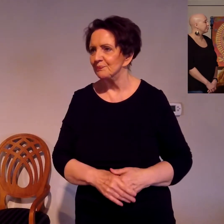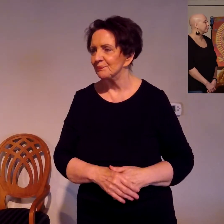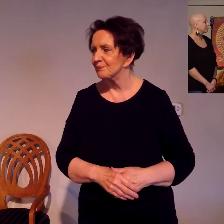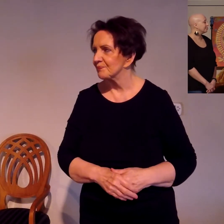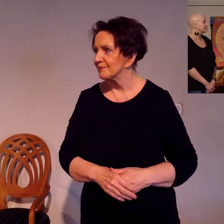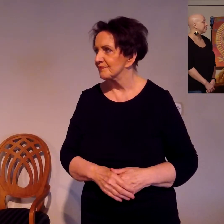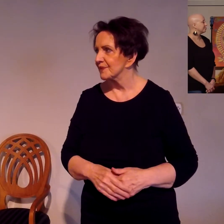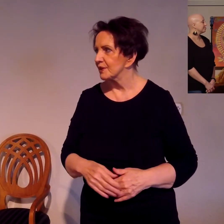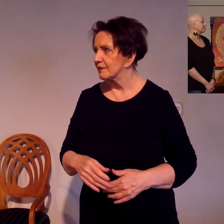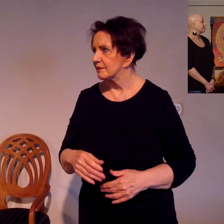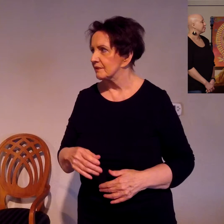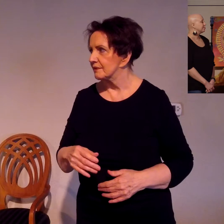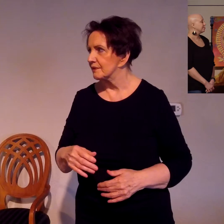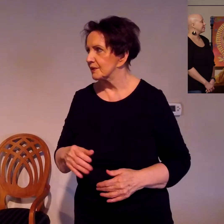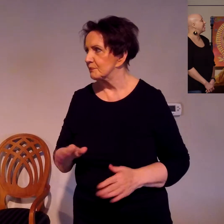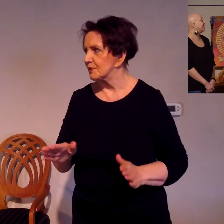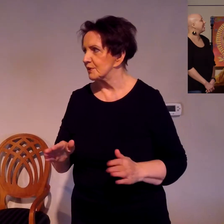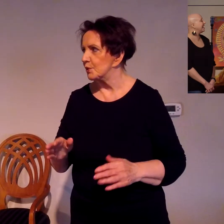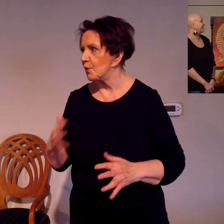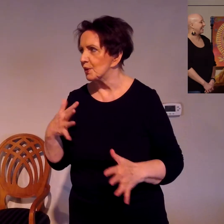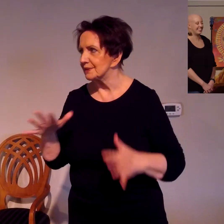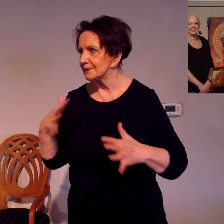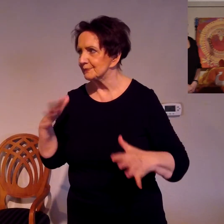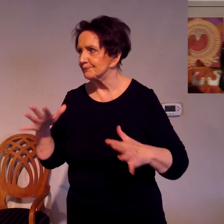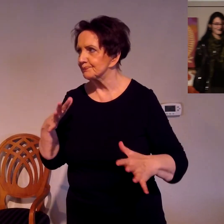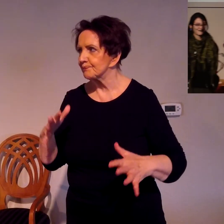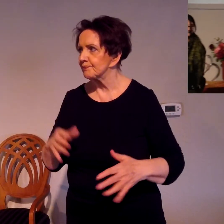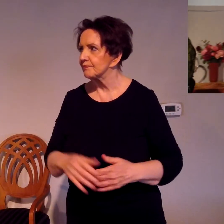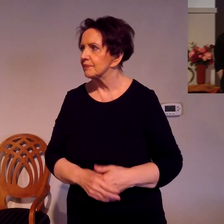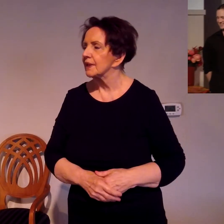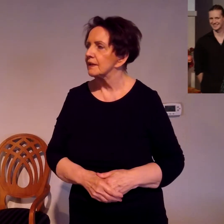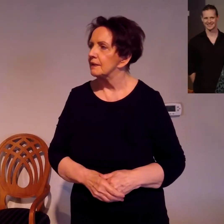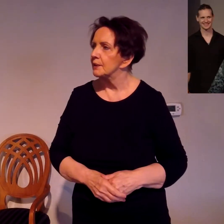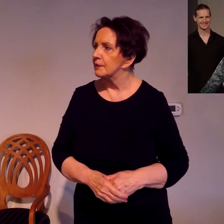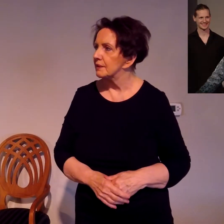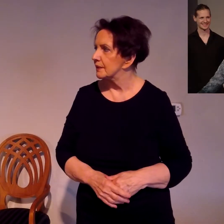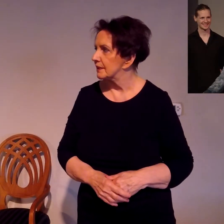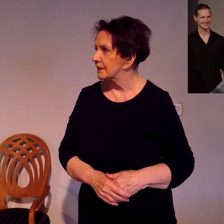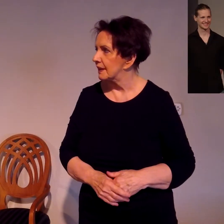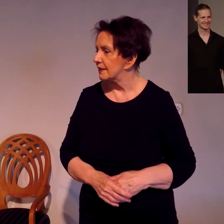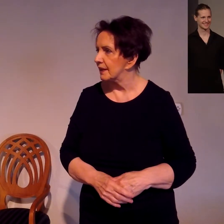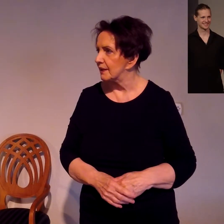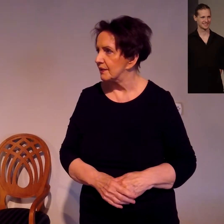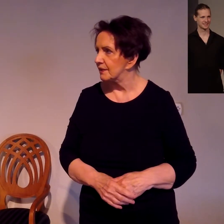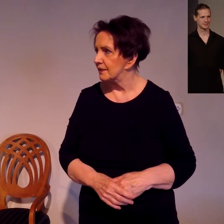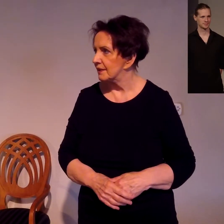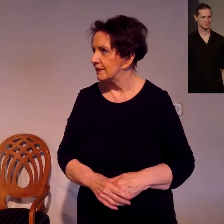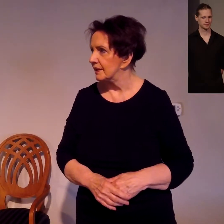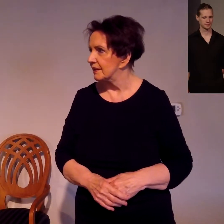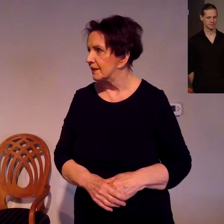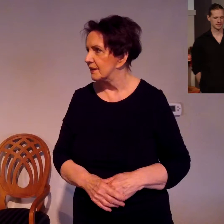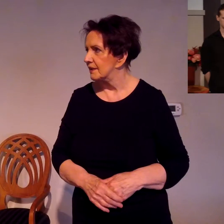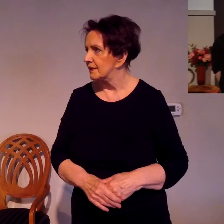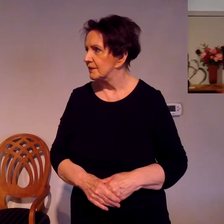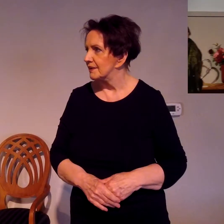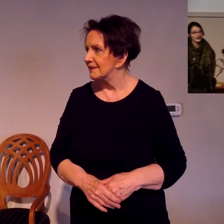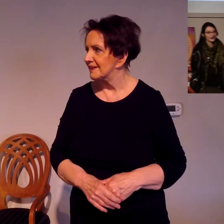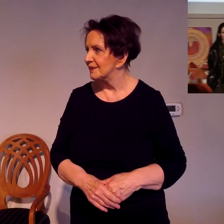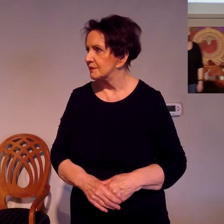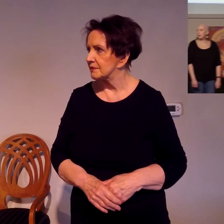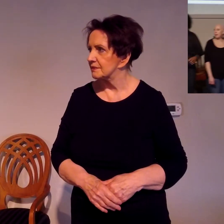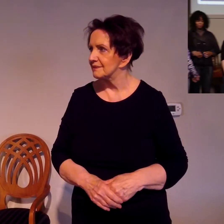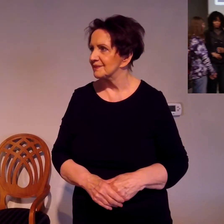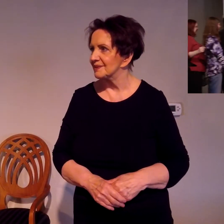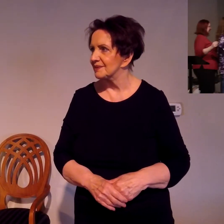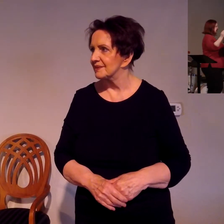get to be the noise. Okay. All right, so now I would like to see the movements of the past patterns. Show us your past patterns, movements that